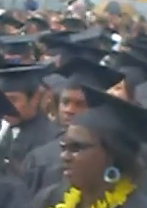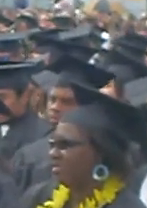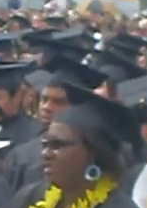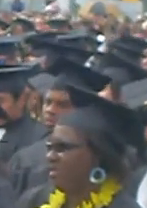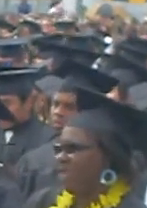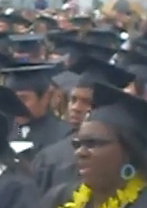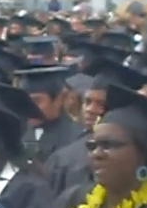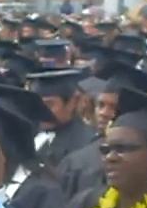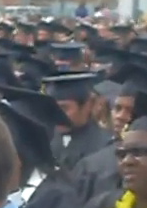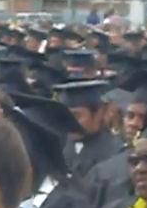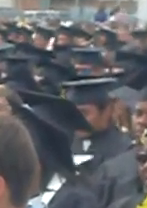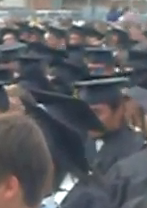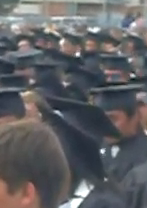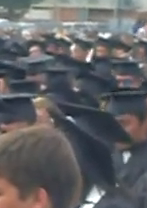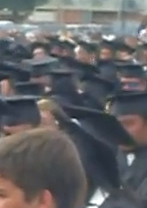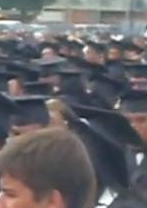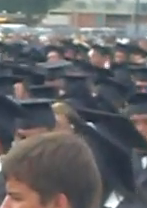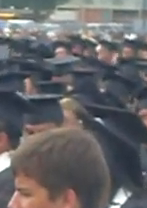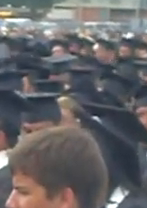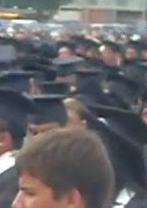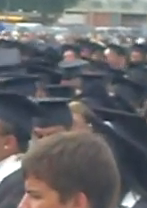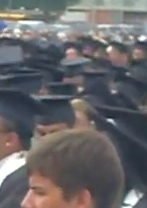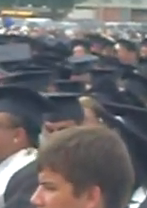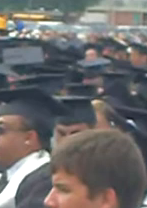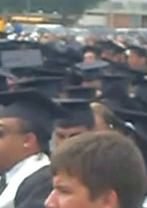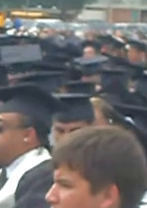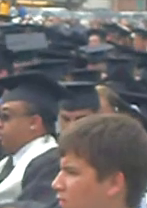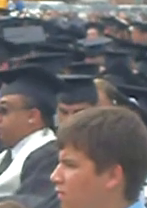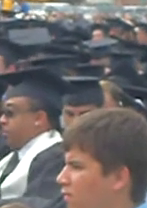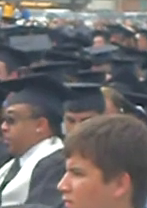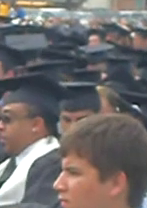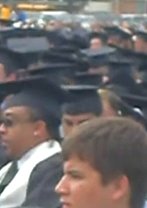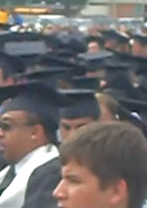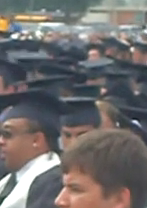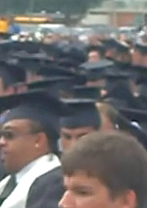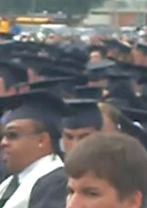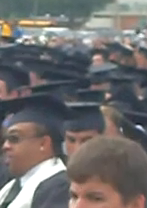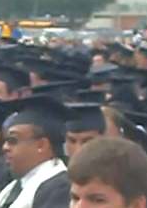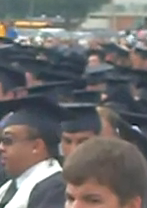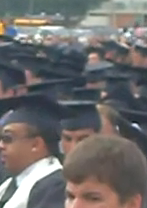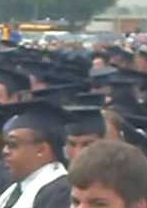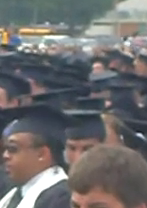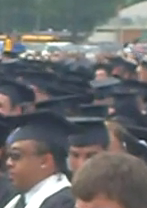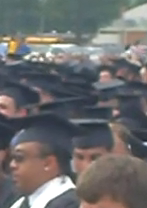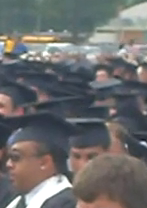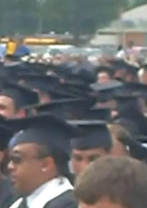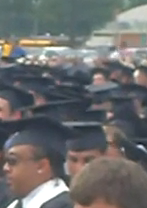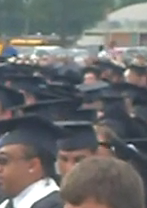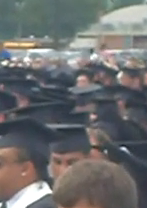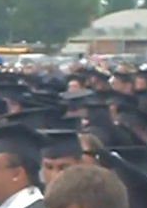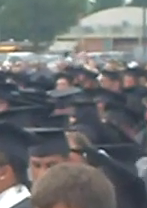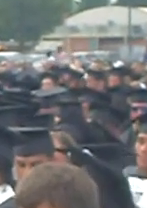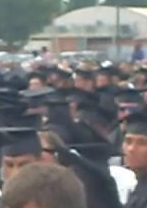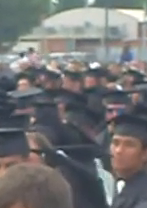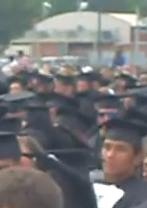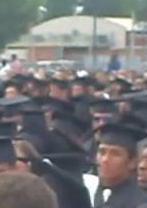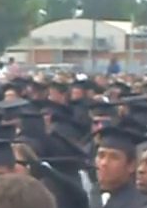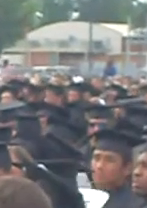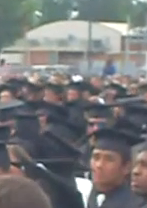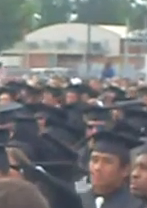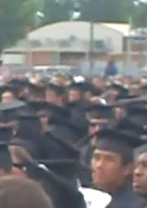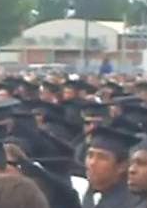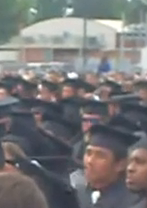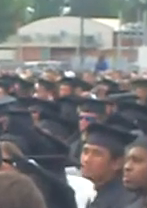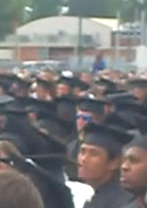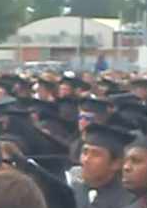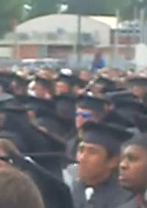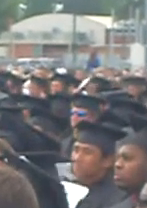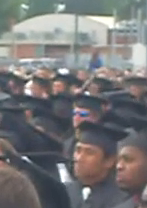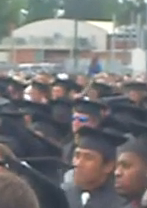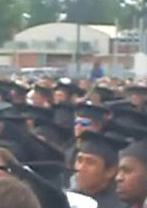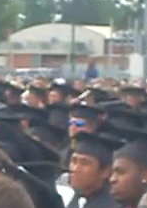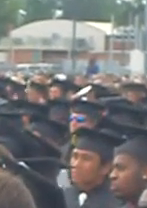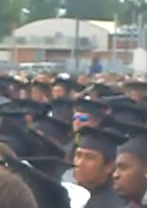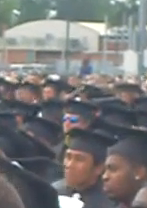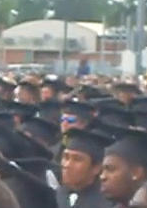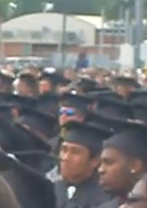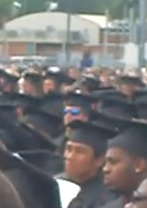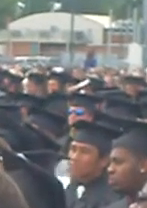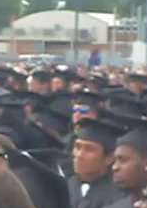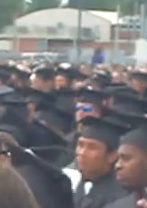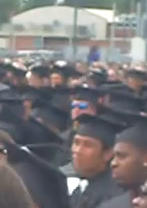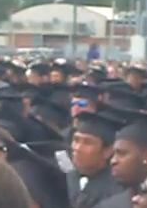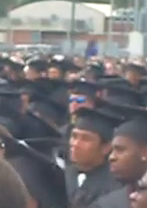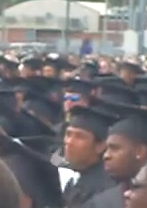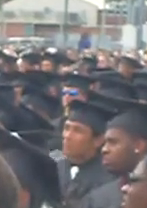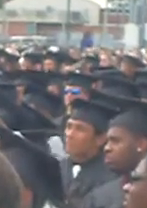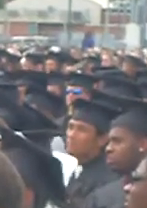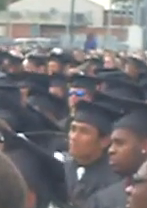sad, because for the past 4 years you've been dying to leave, but many of you today are going to cry. You'll feel sentimental as you lock your